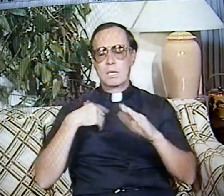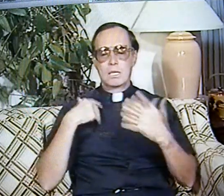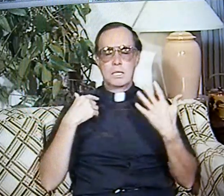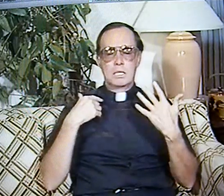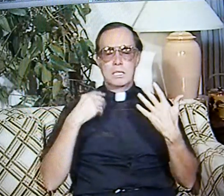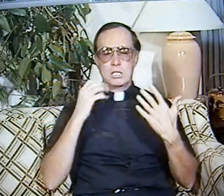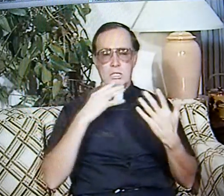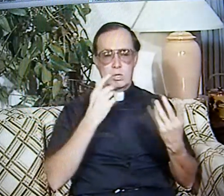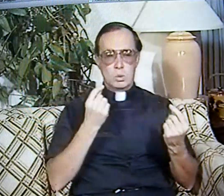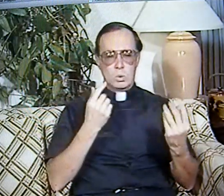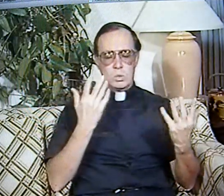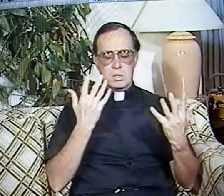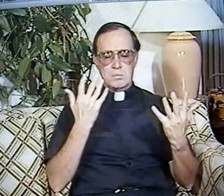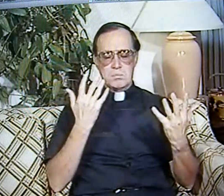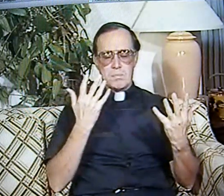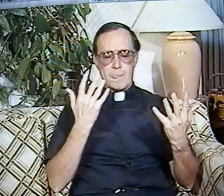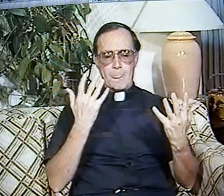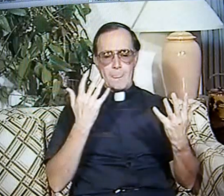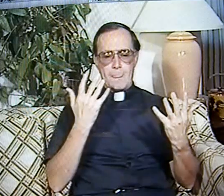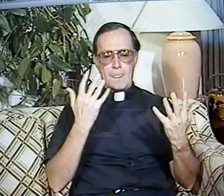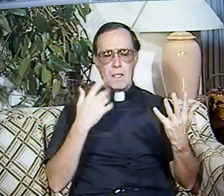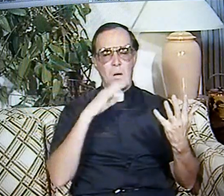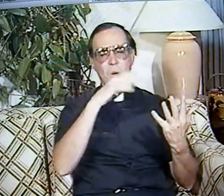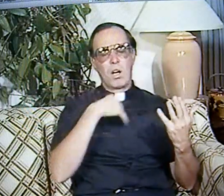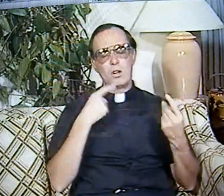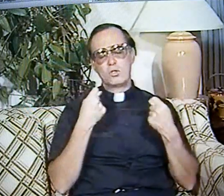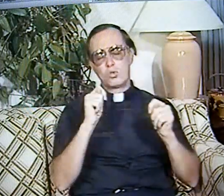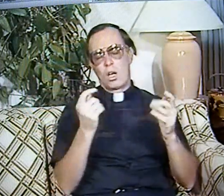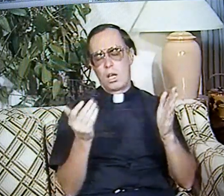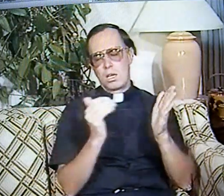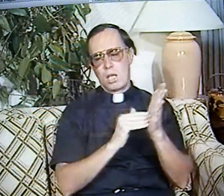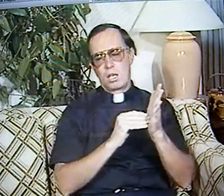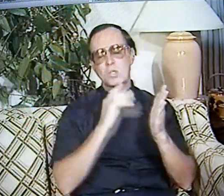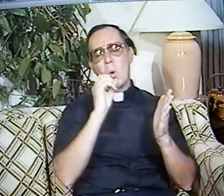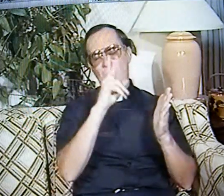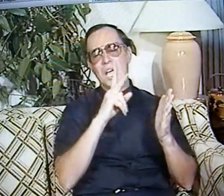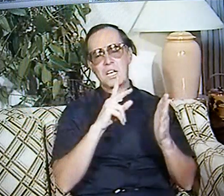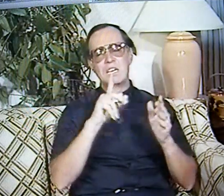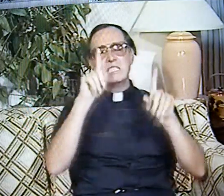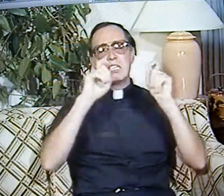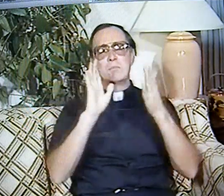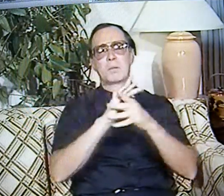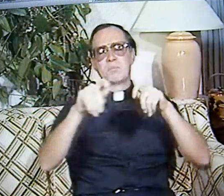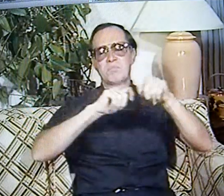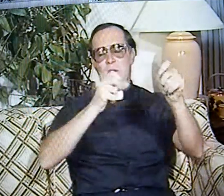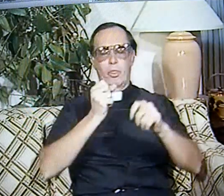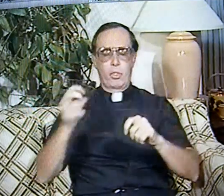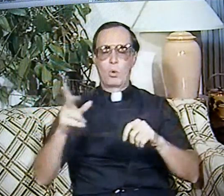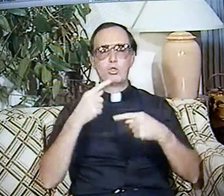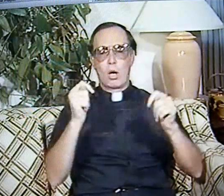on that idea, figure out something else. But no, I really wanted to do this, so I tried